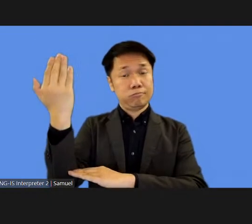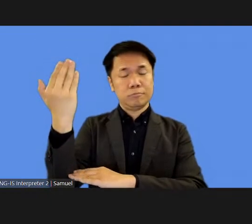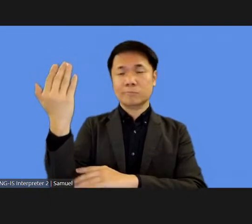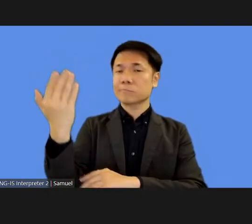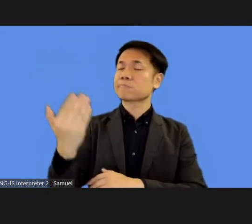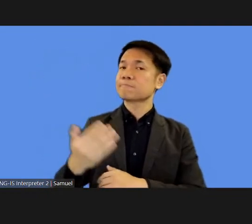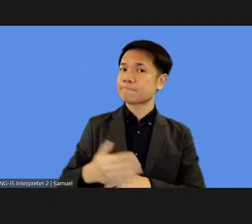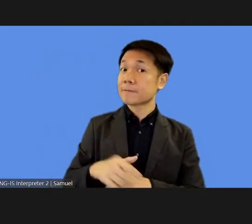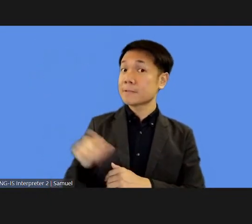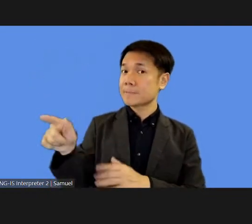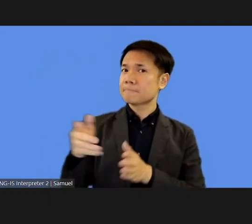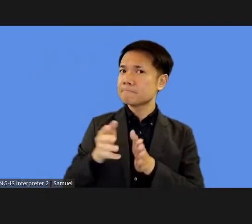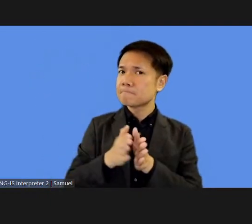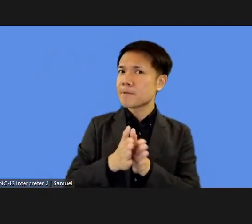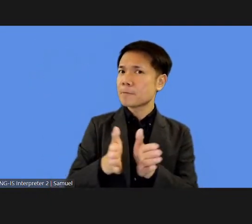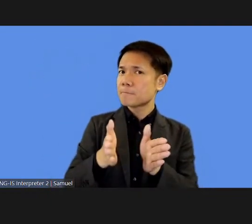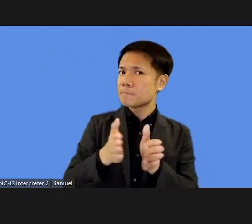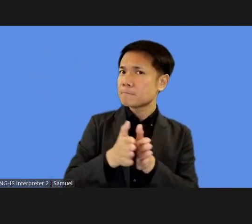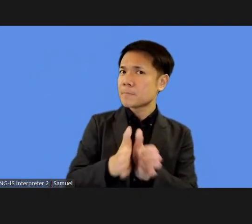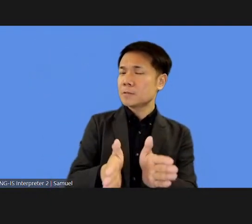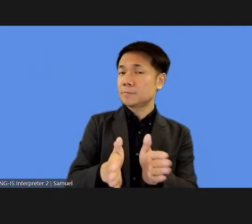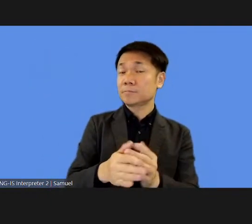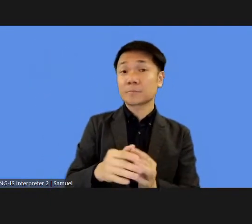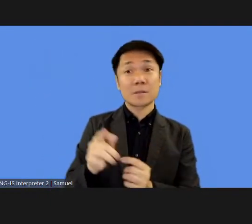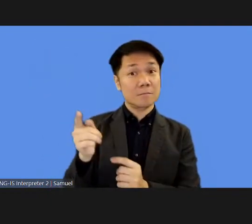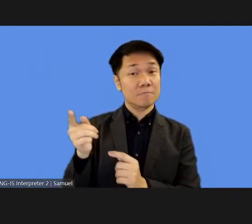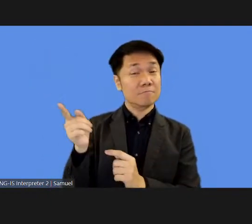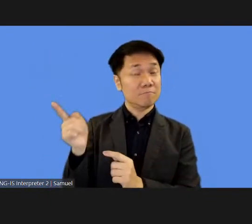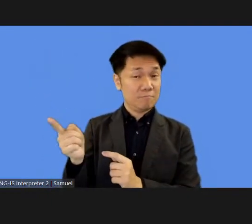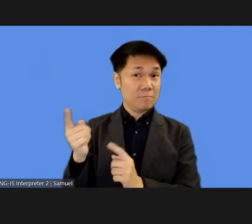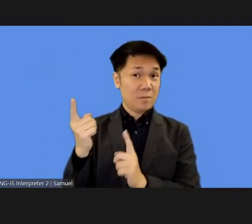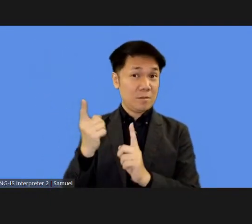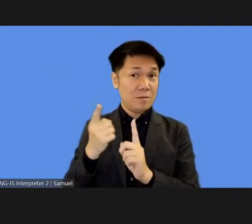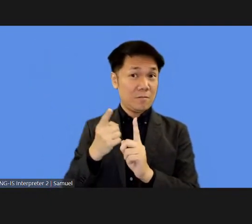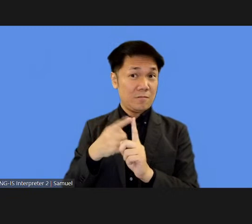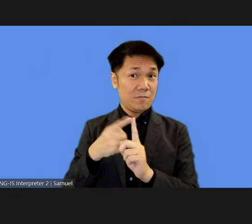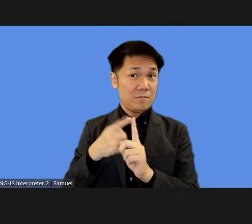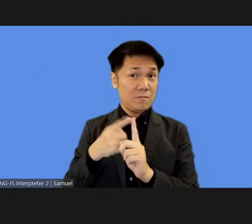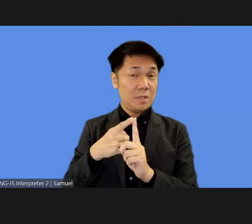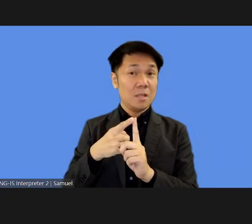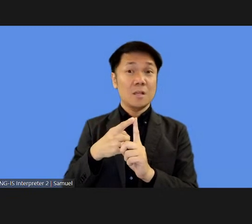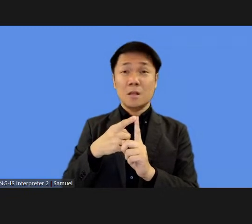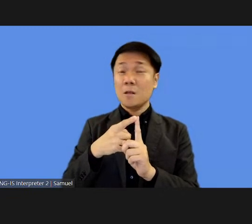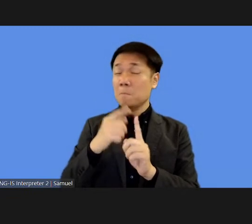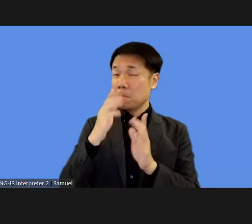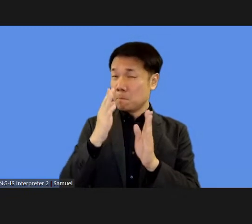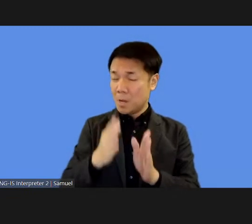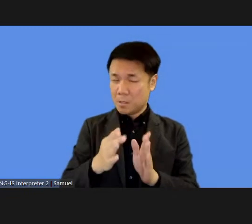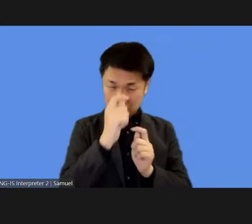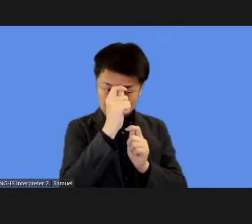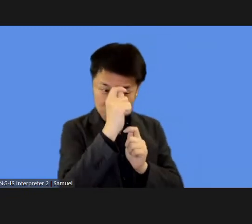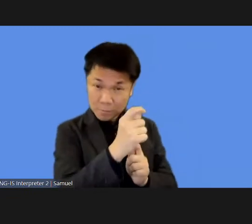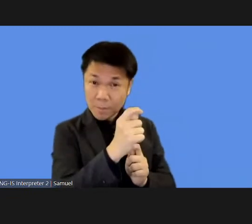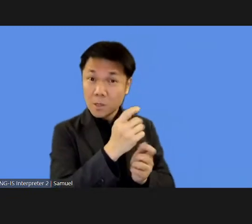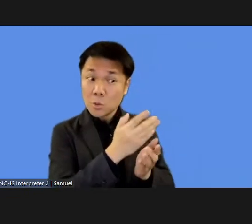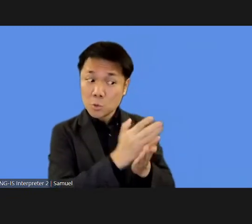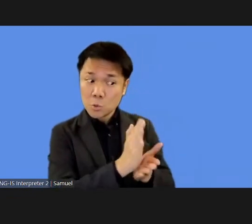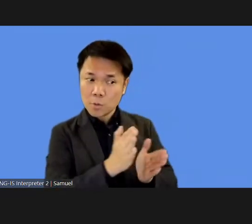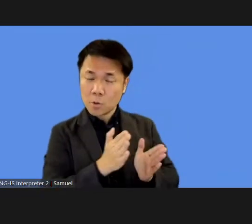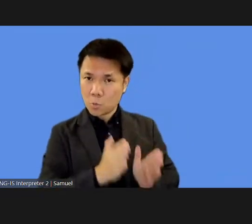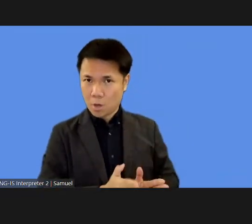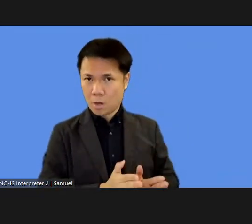he indicated the interest in taking on board human rights issues, even at the local